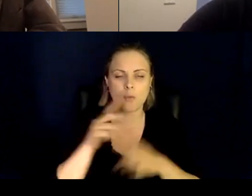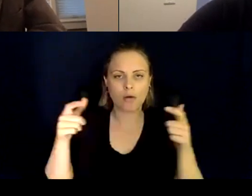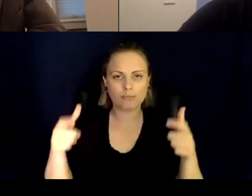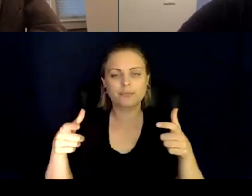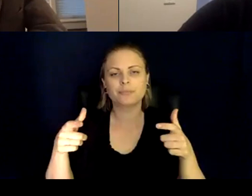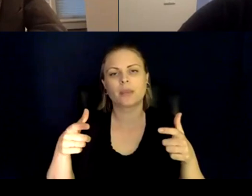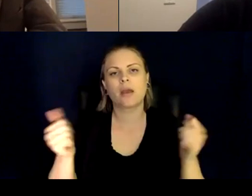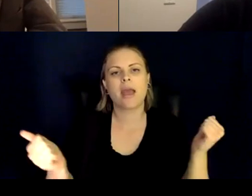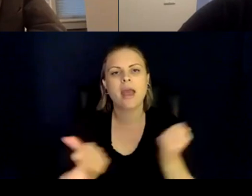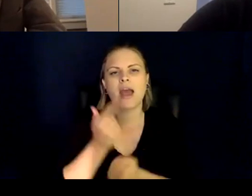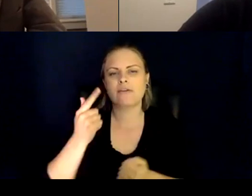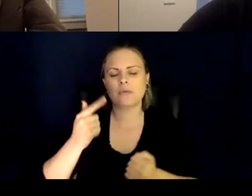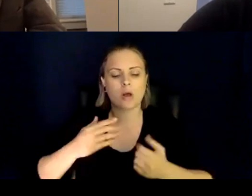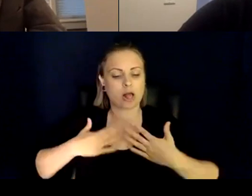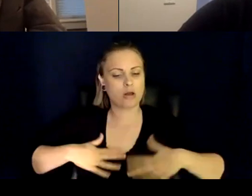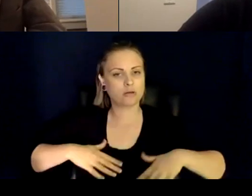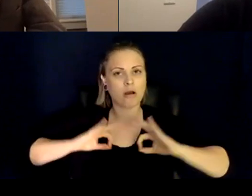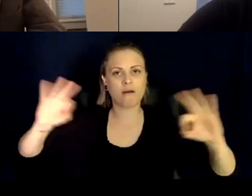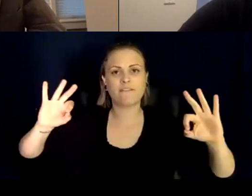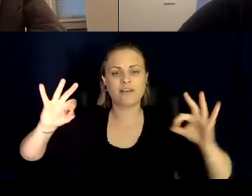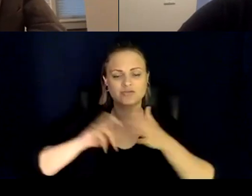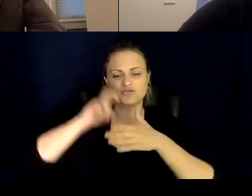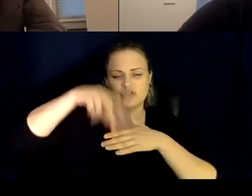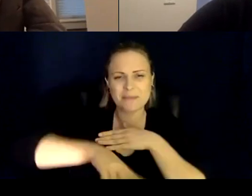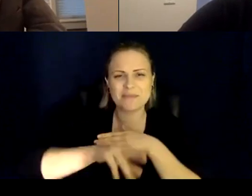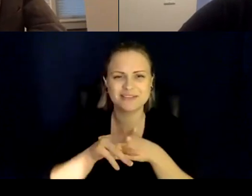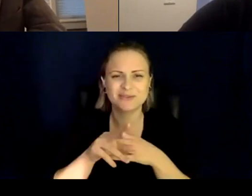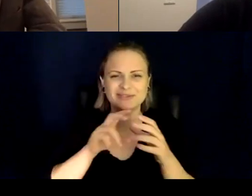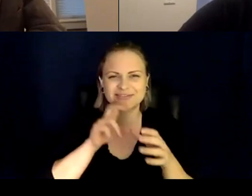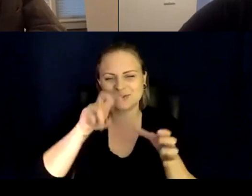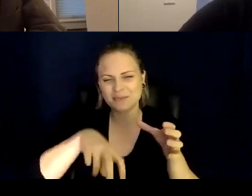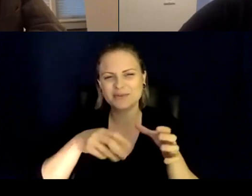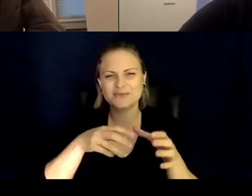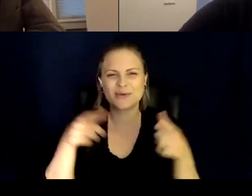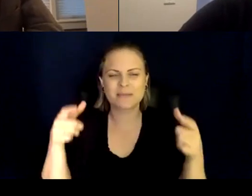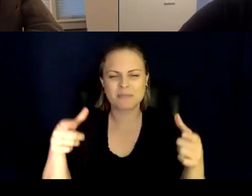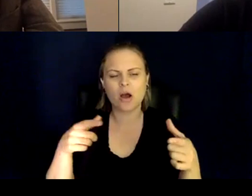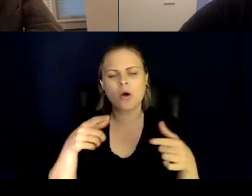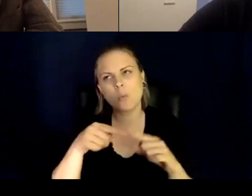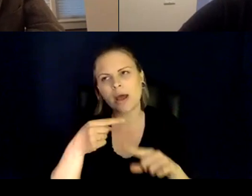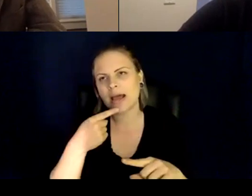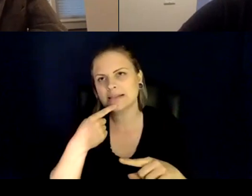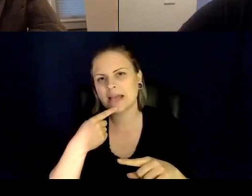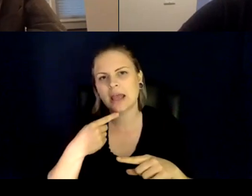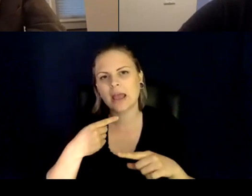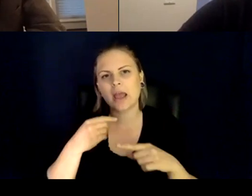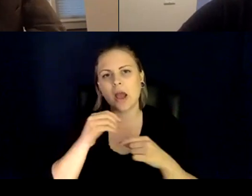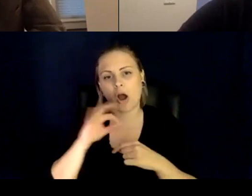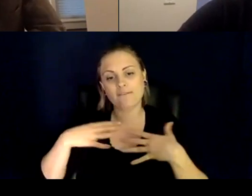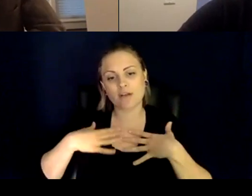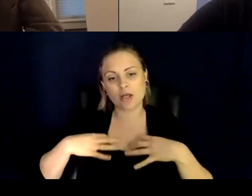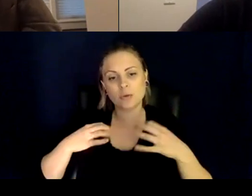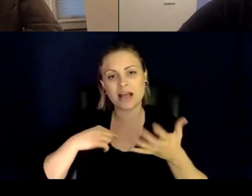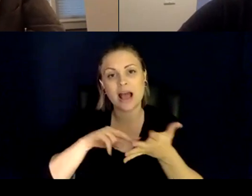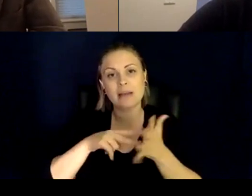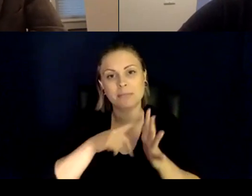everyone took off their clothes and jumped in. And when I say take off their clothes, I mean they took off their clothes.